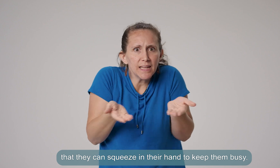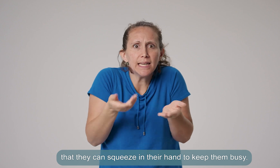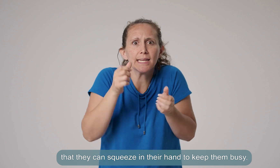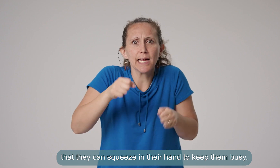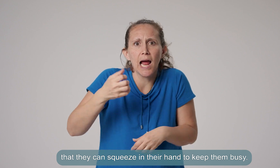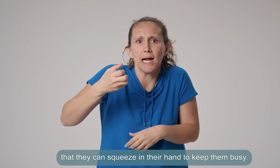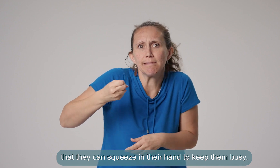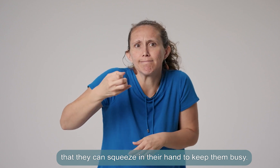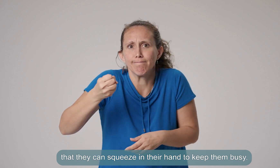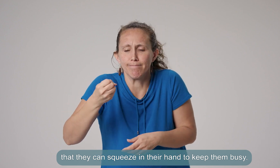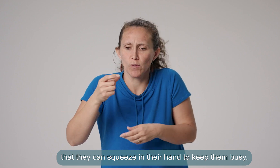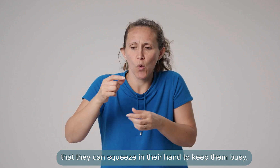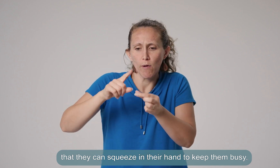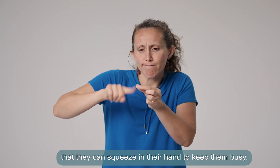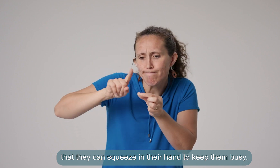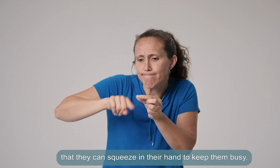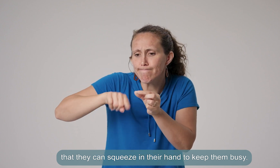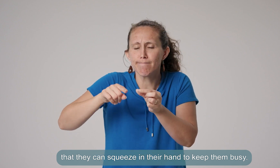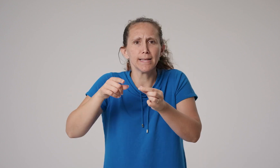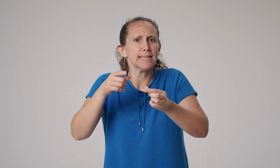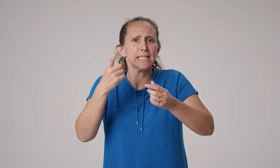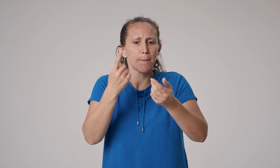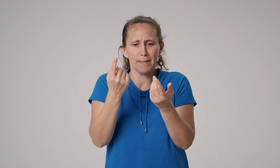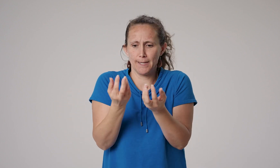squeeze in their hand to keep them busy.